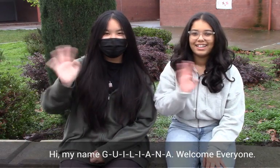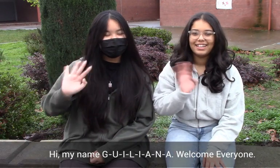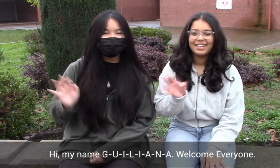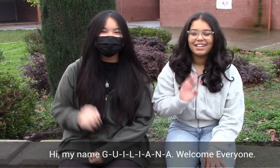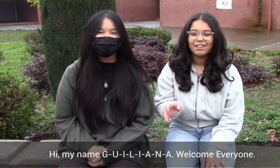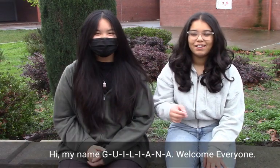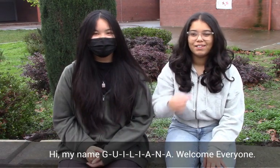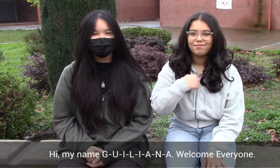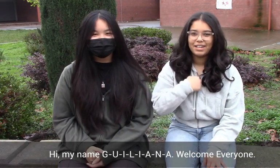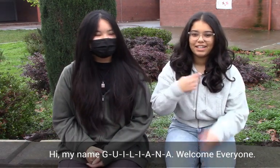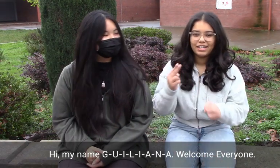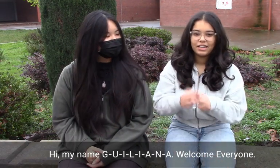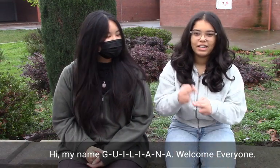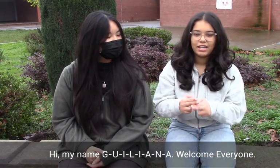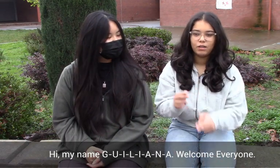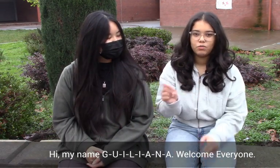Hi. My name